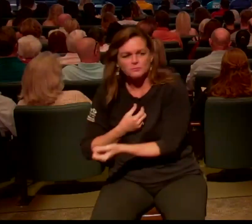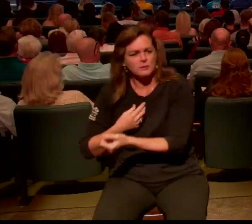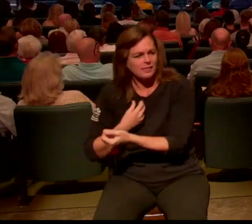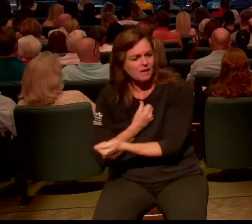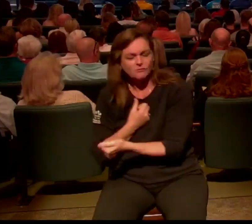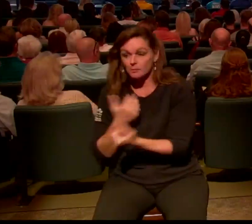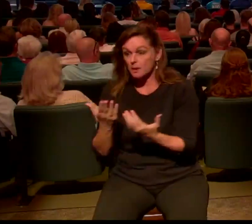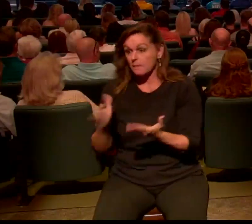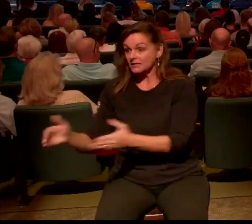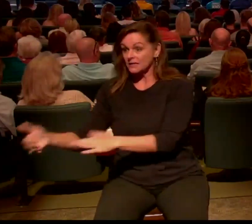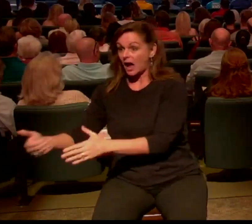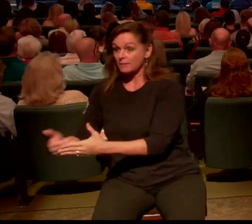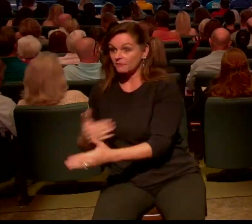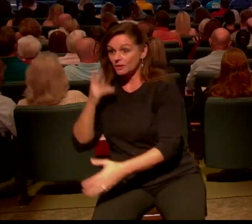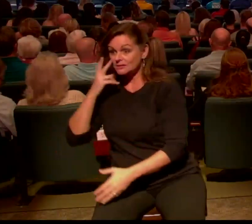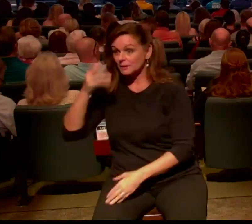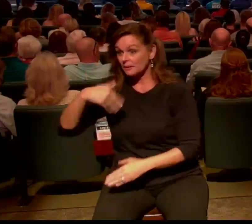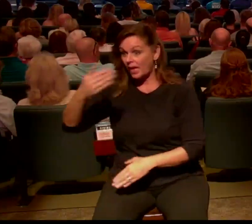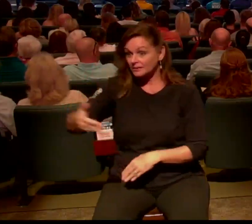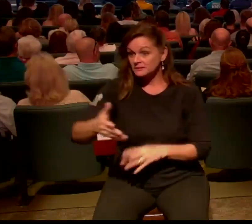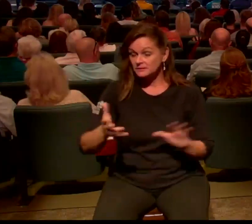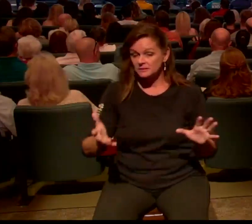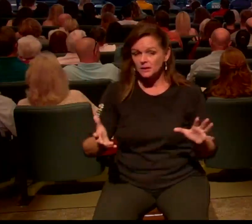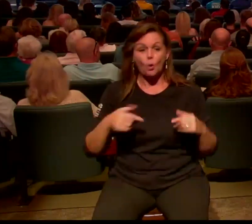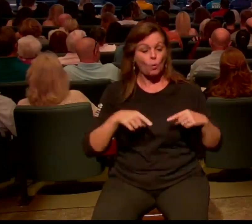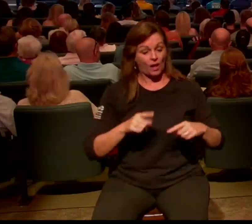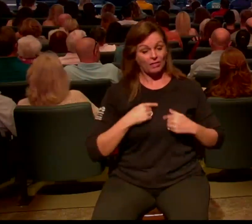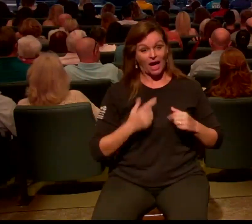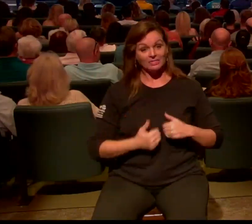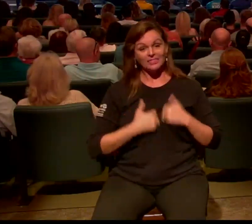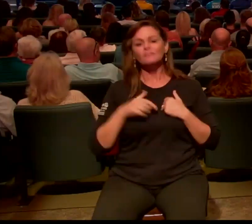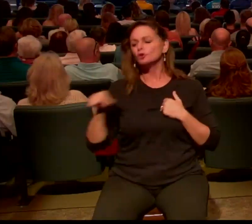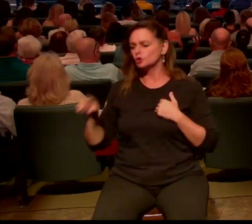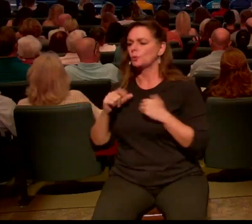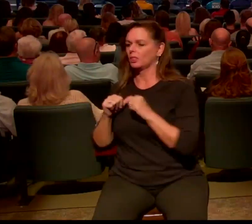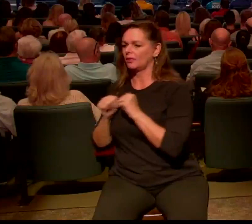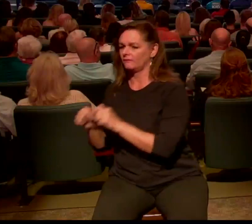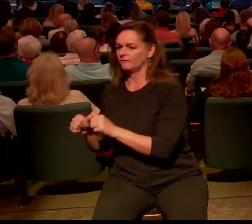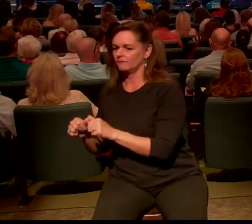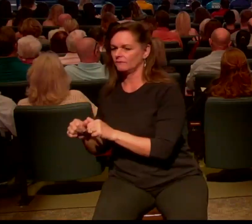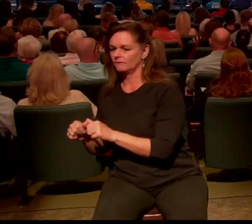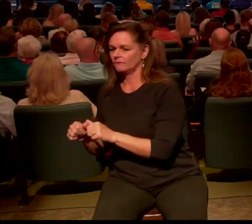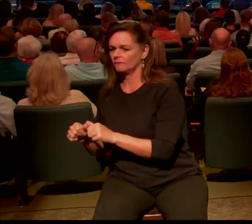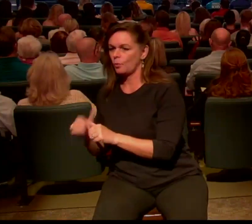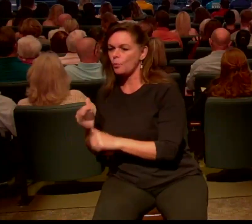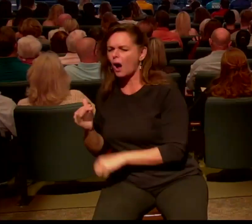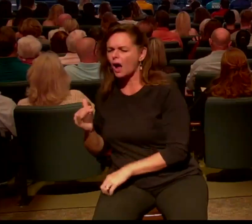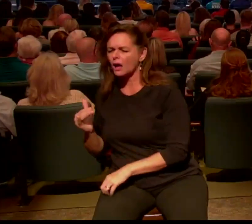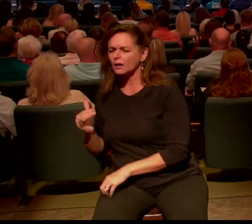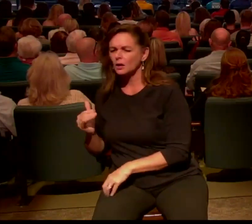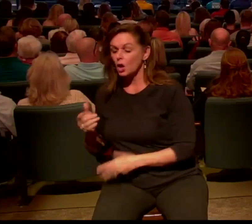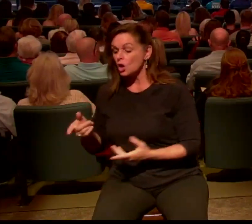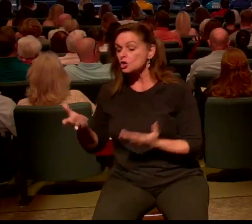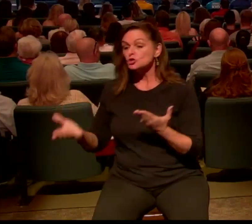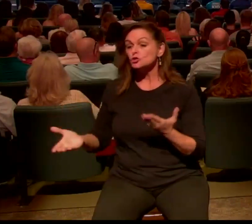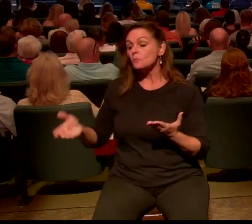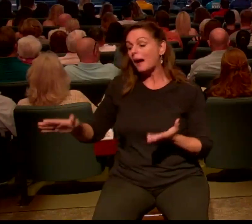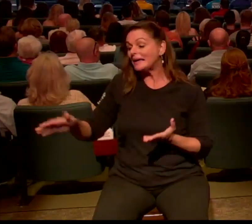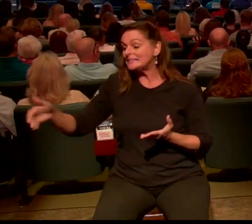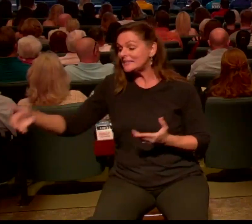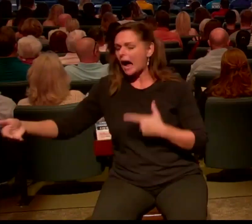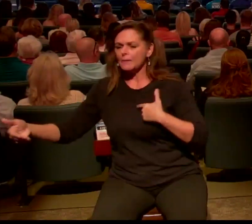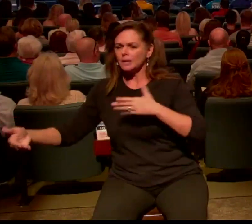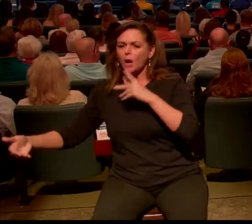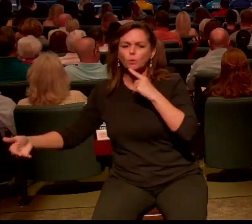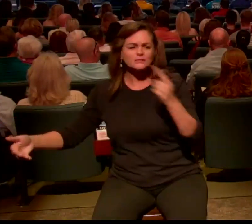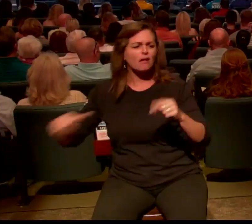know, as long as I live, you're going to live. because I'm going to take your values and I'm going to help